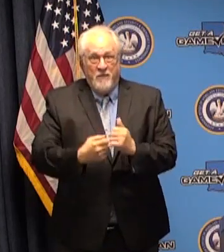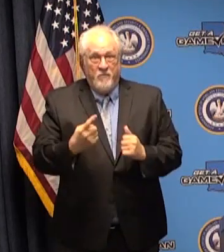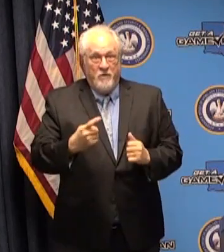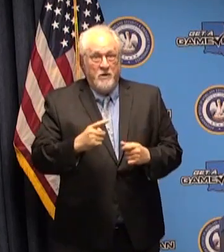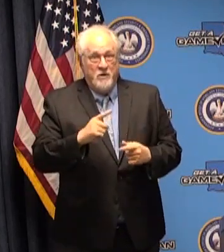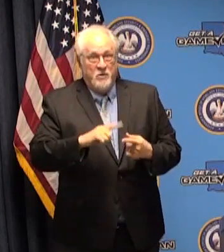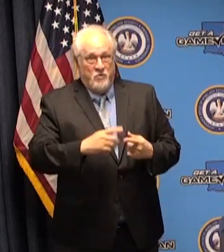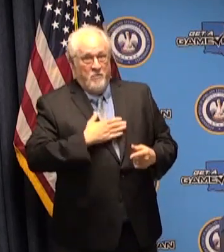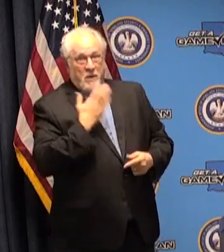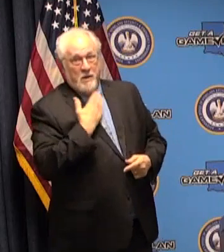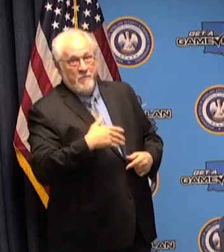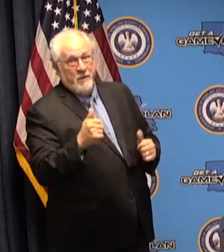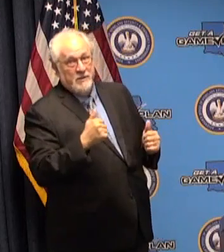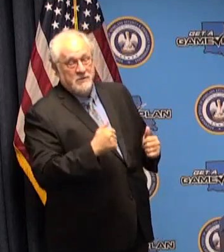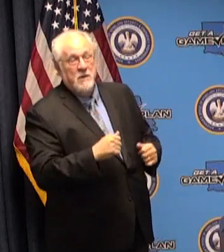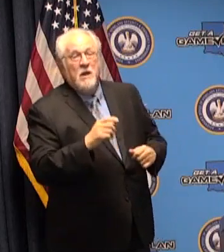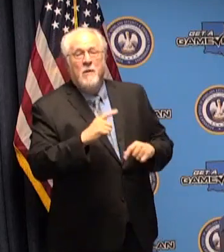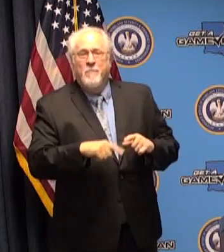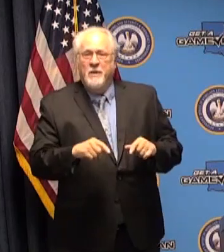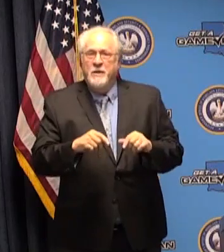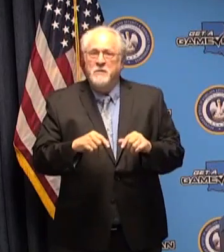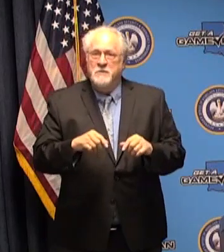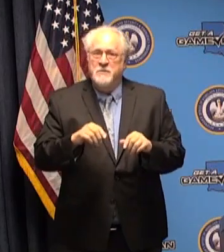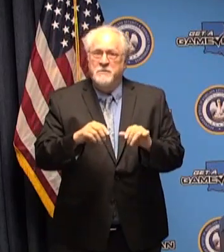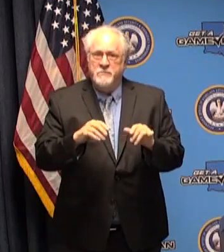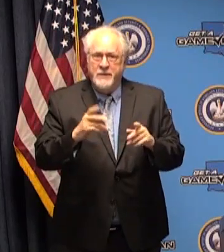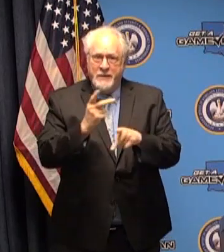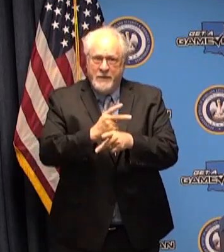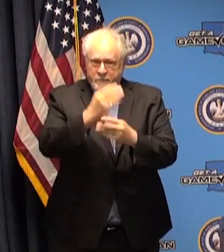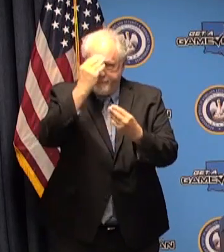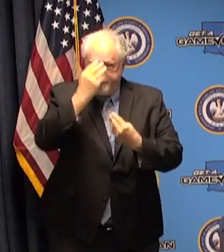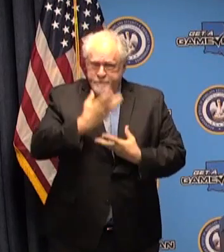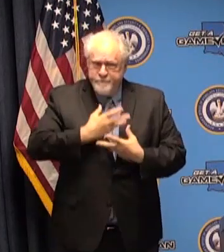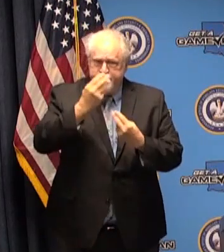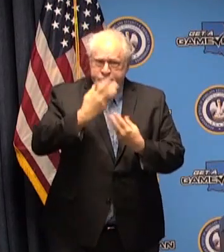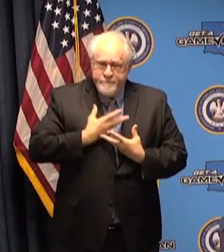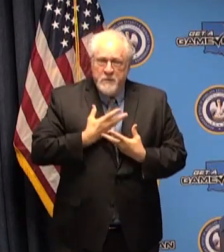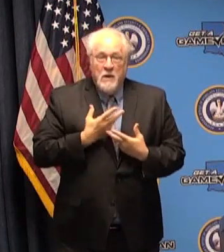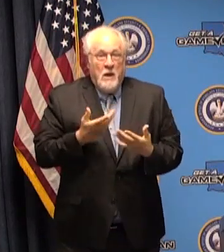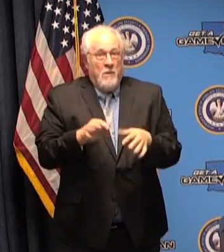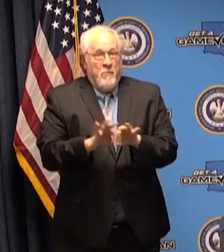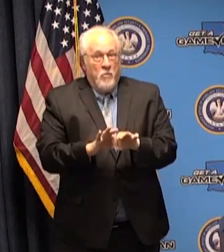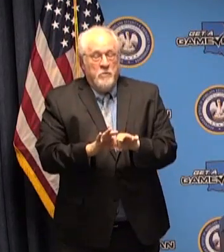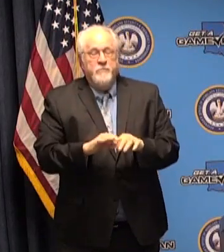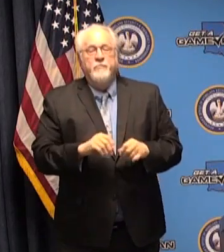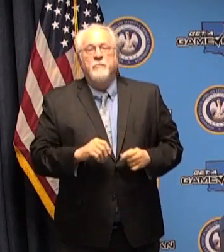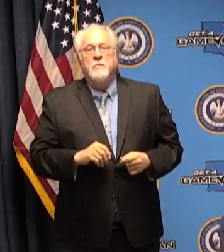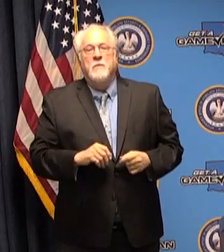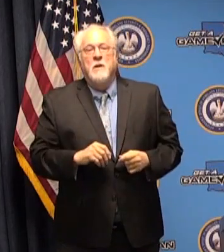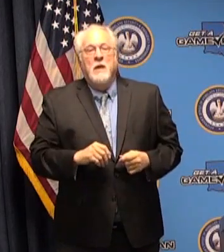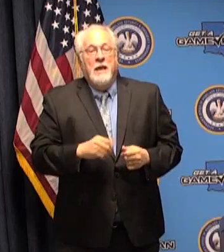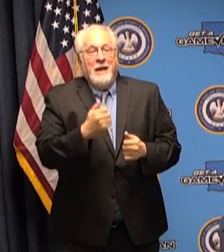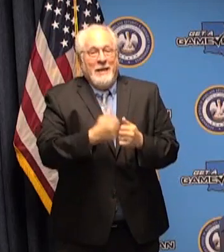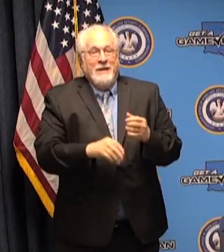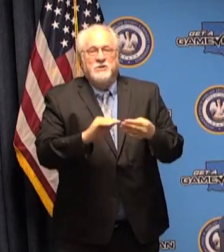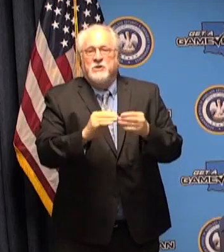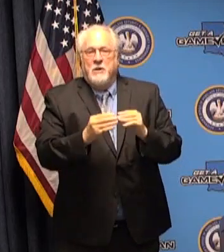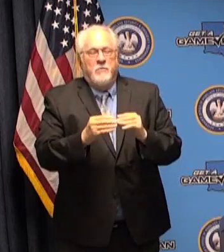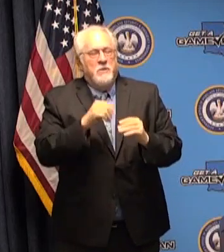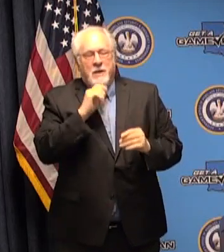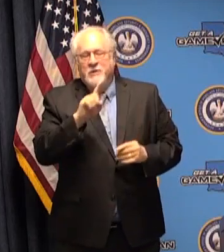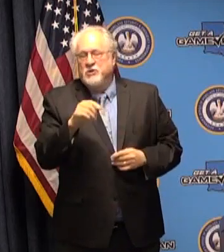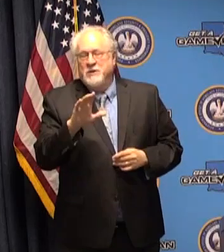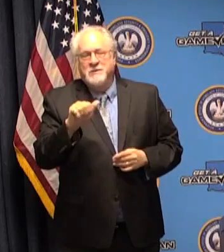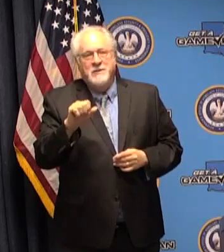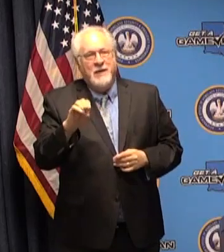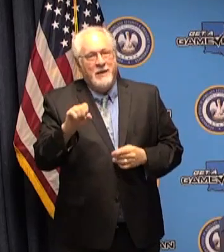best of my ability, but do stay informed. The important thing to remember is that each of these numbers, they're not just